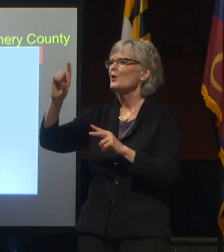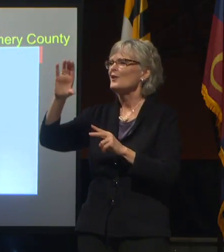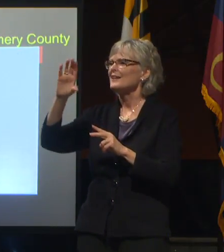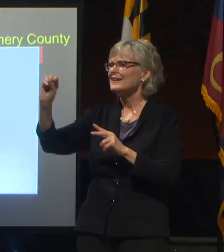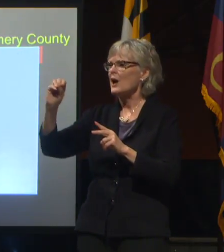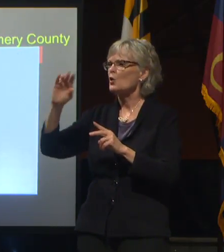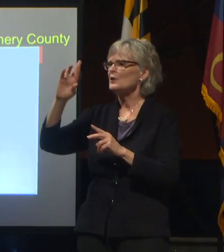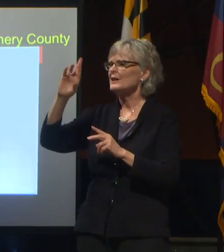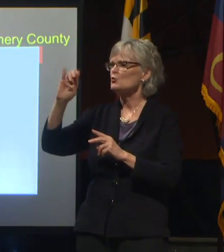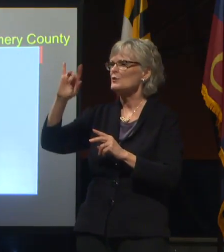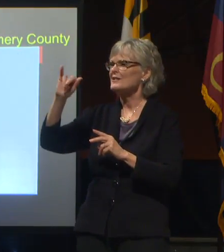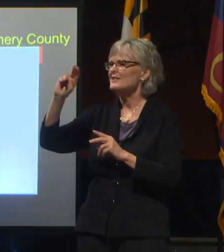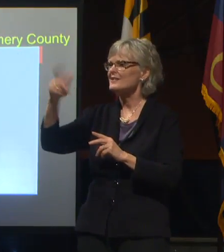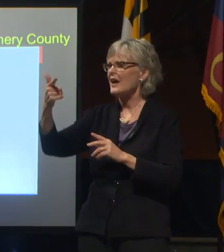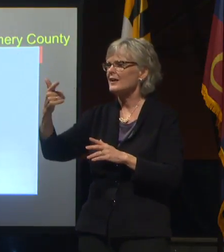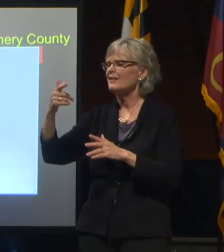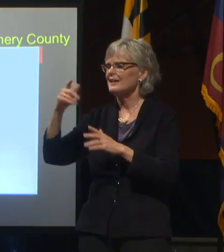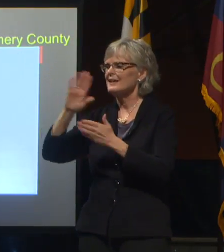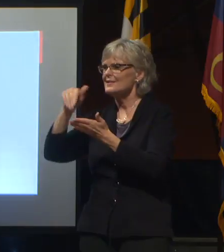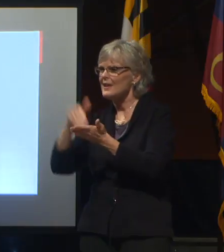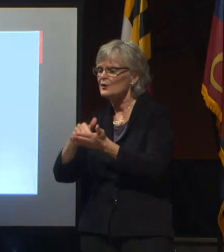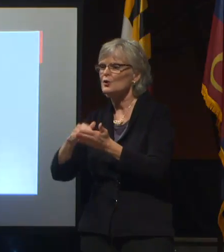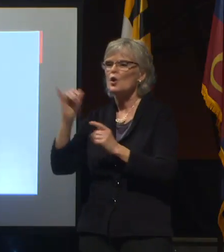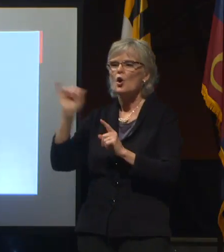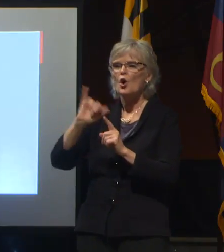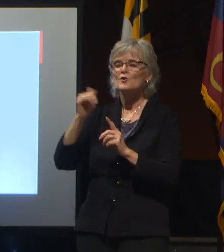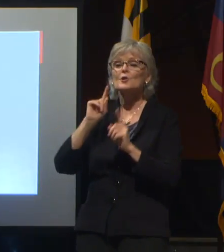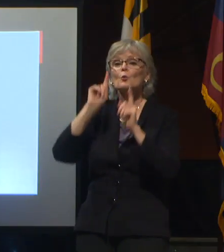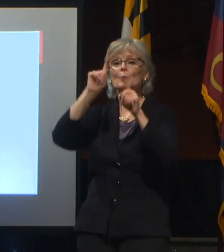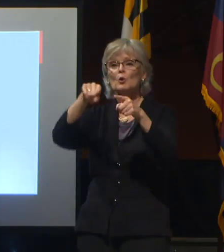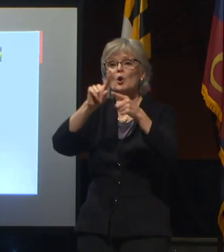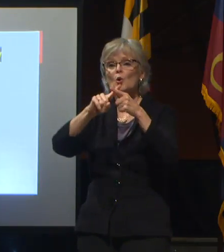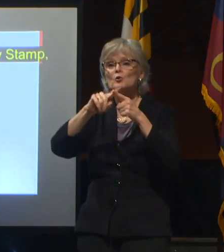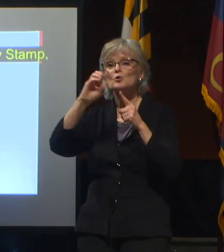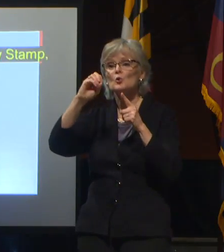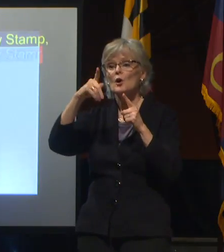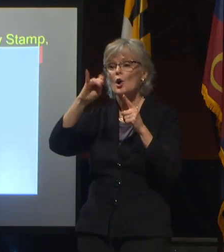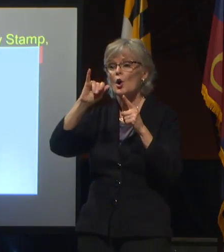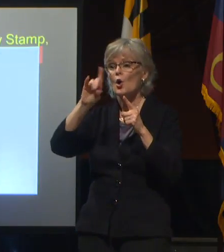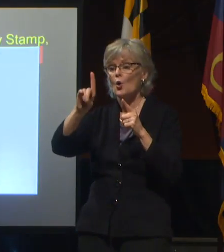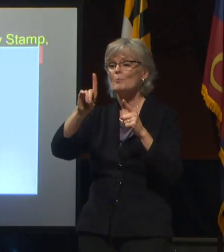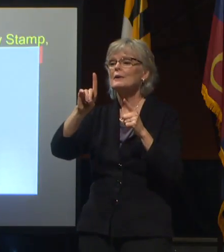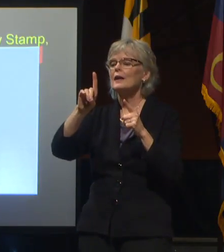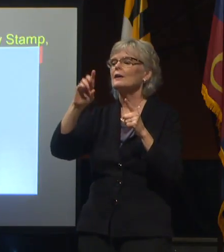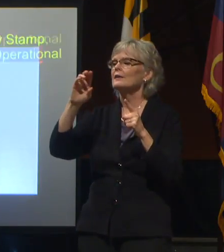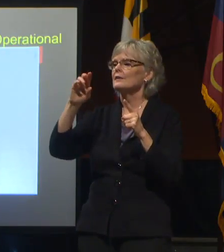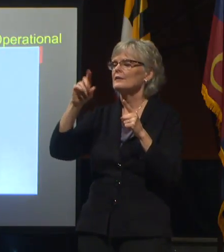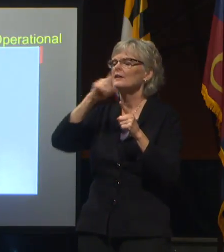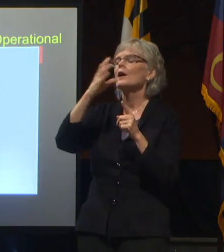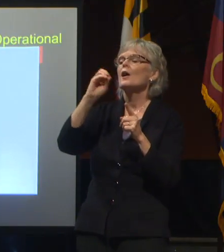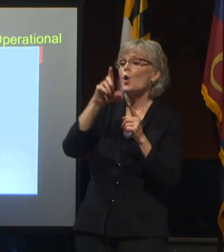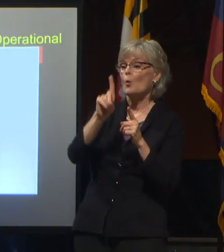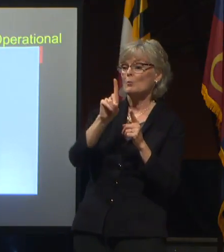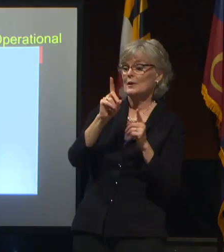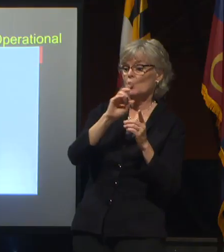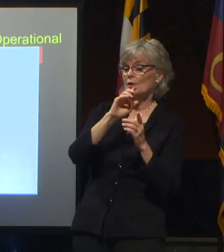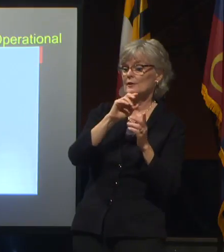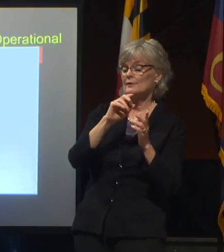Governor will also join Clay Stamp, Executive Director of the Opioid Operational Command Center, on a tour of Oxford House,